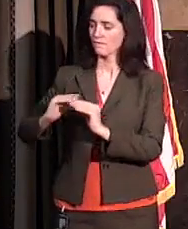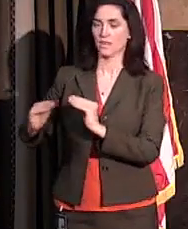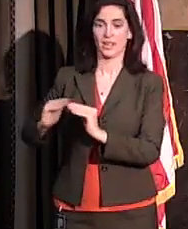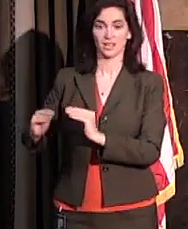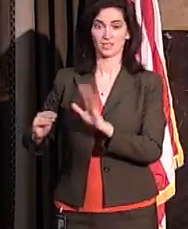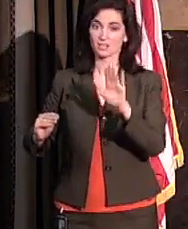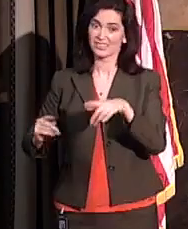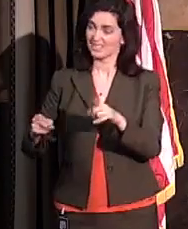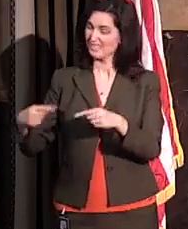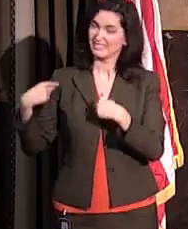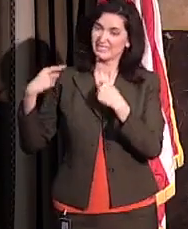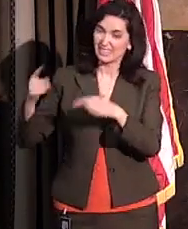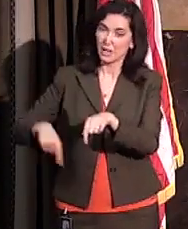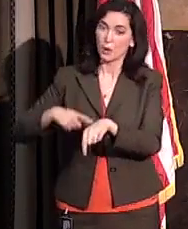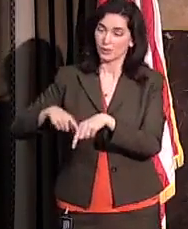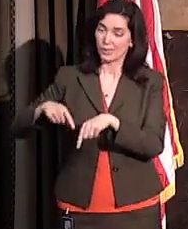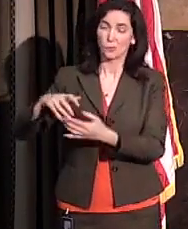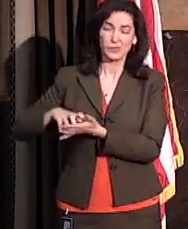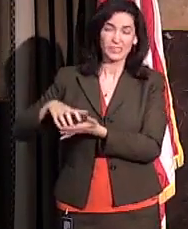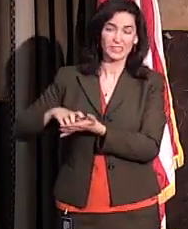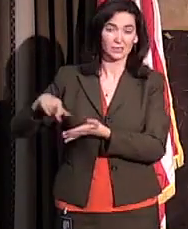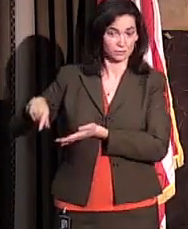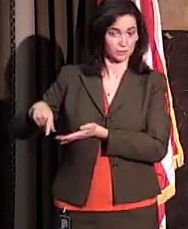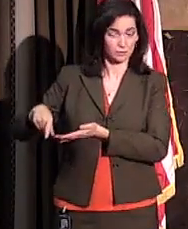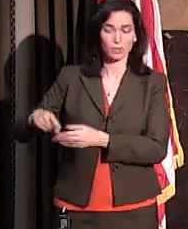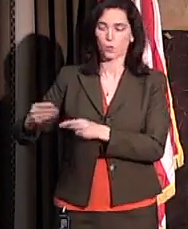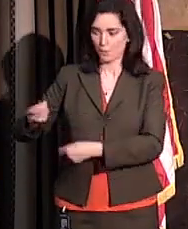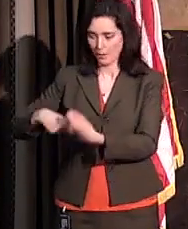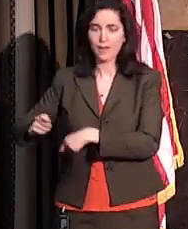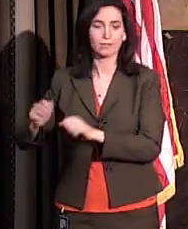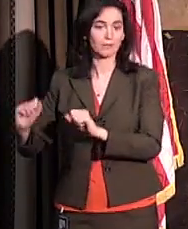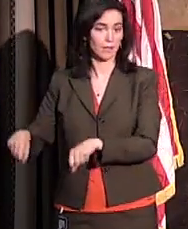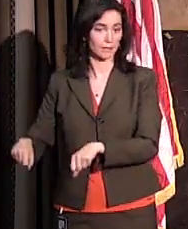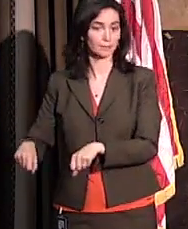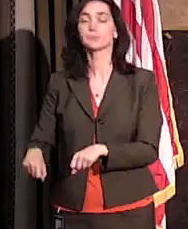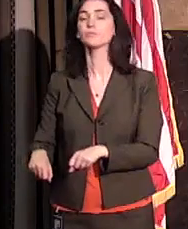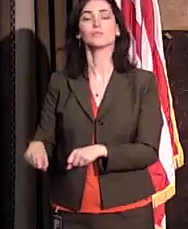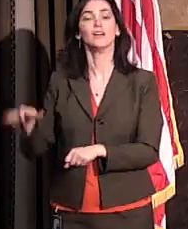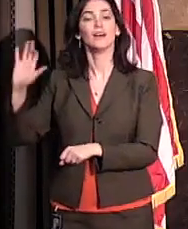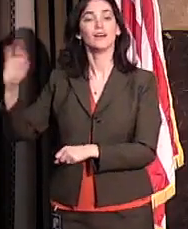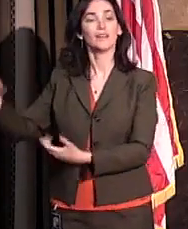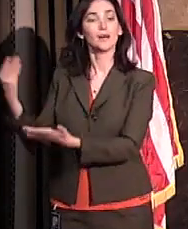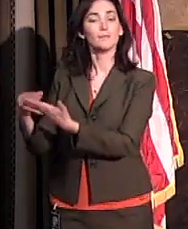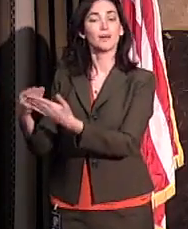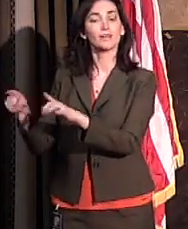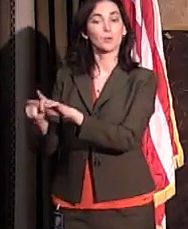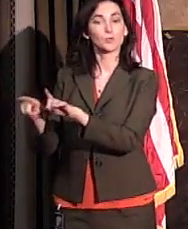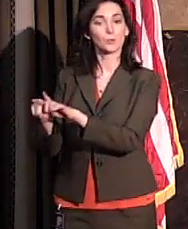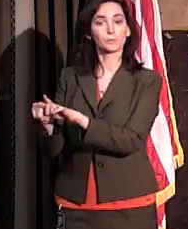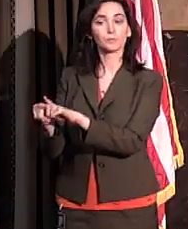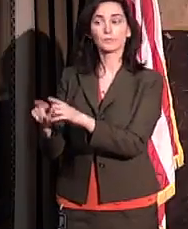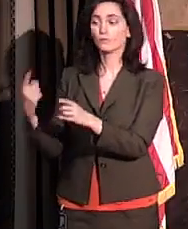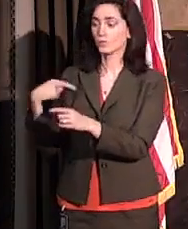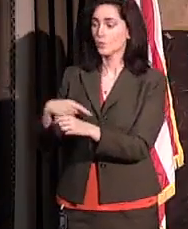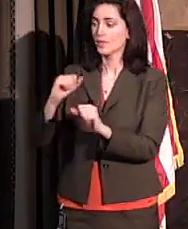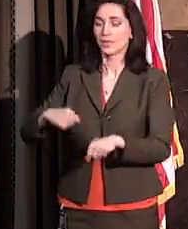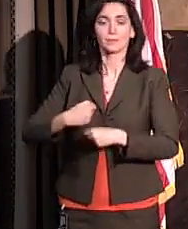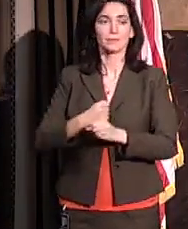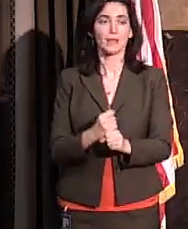have been limping along for some time. This allows, for us to create a